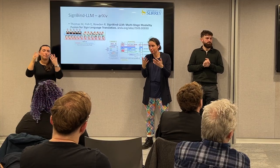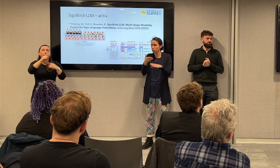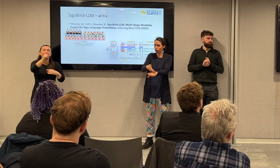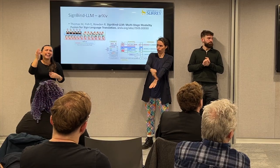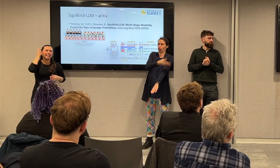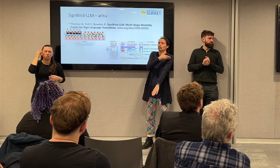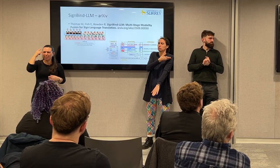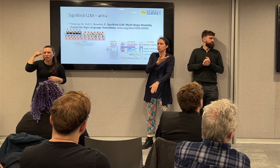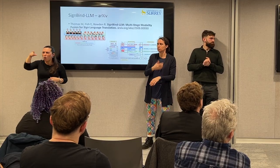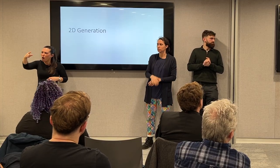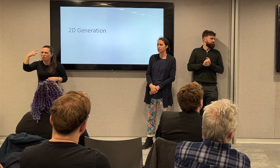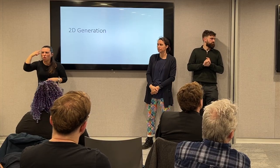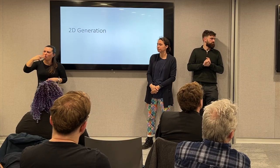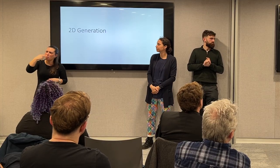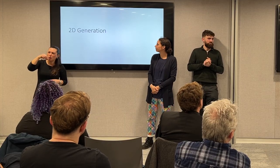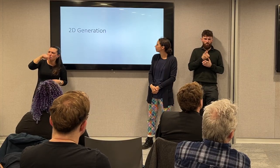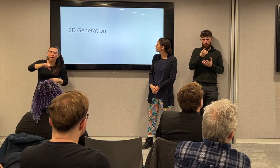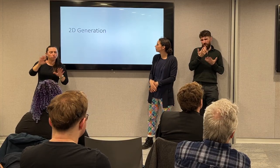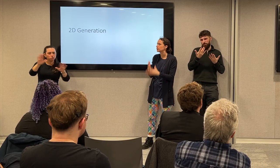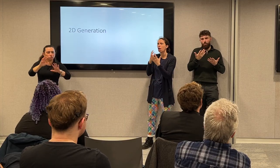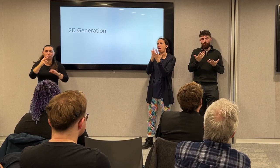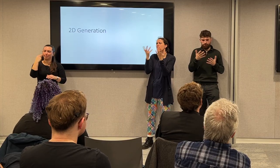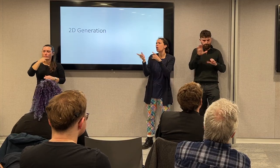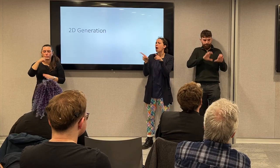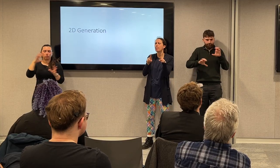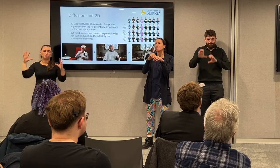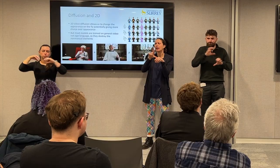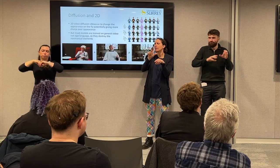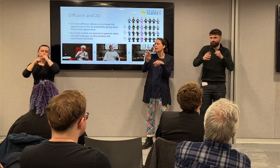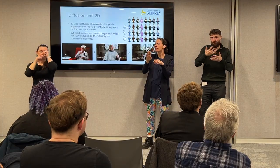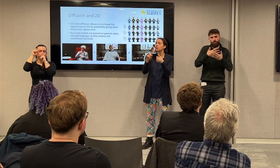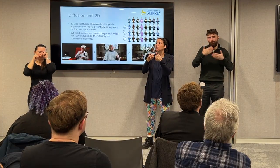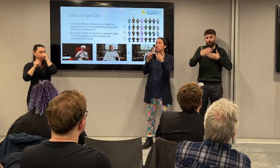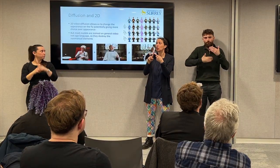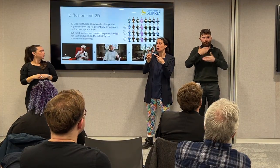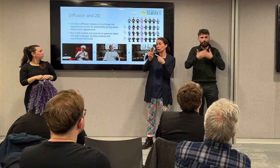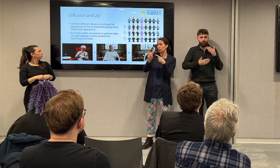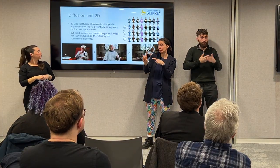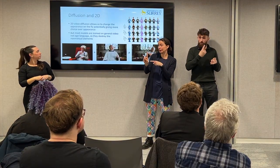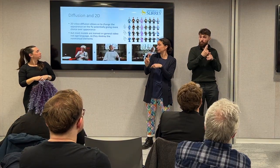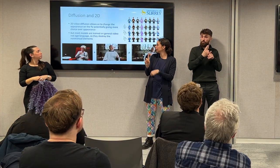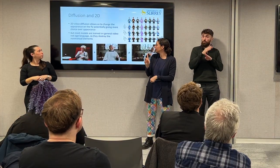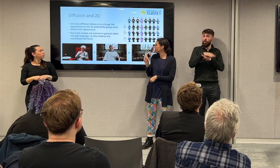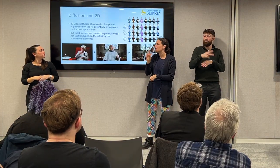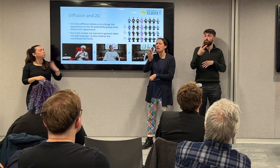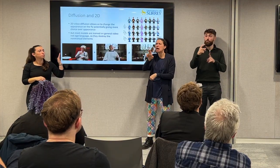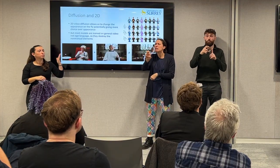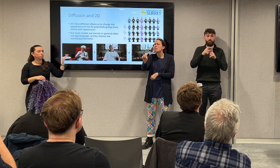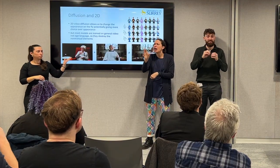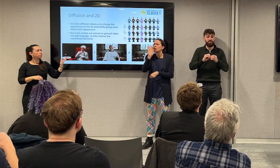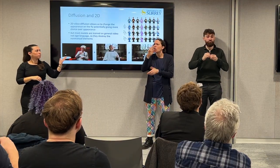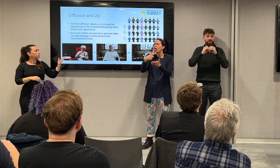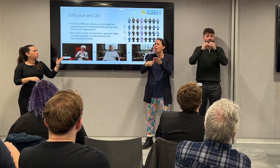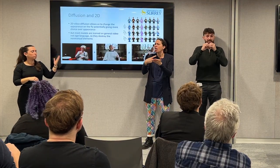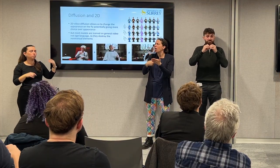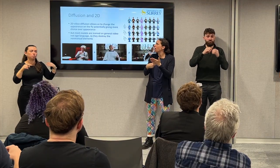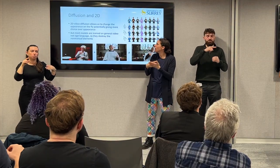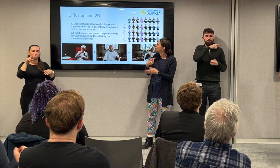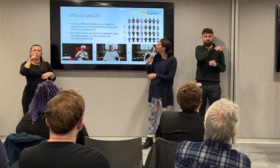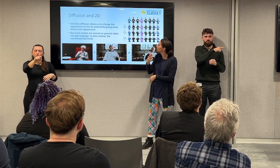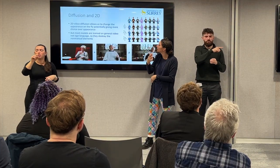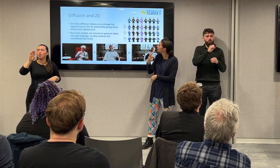So, there's lots going on in the lab. In terms of 2D generation, now Ben's going to talk about GANs,